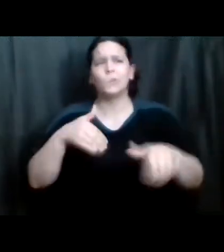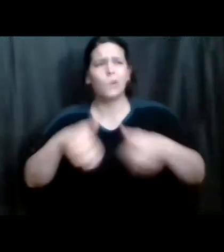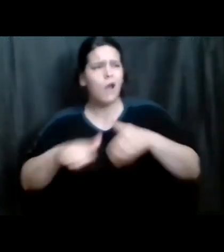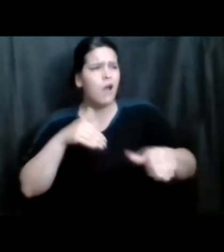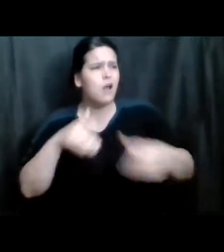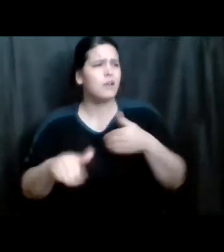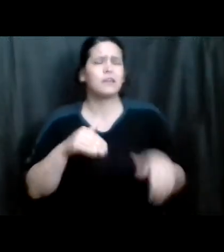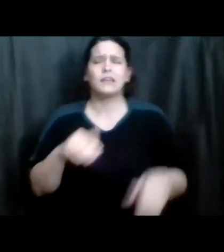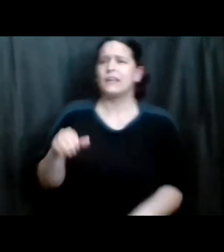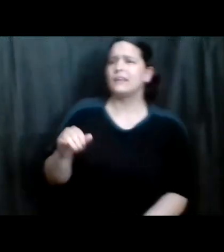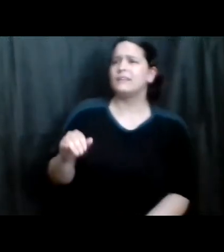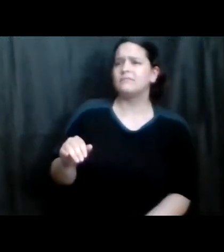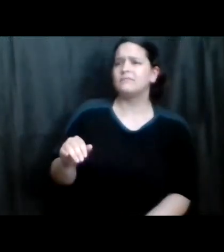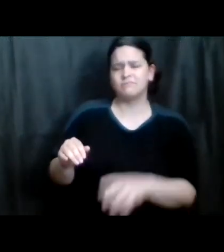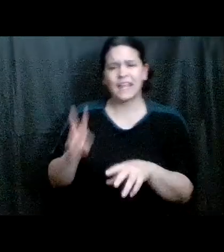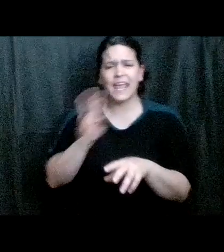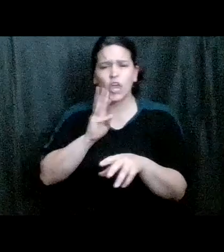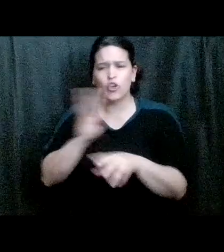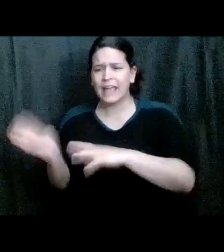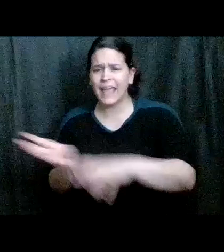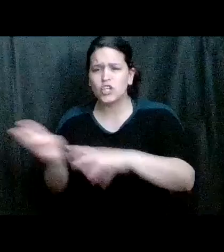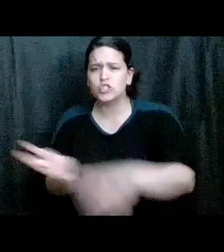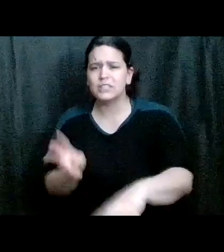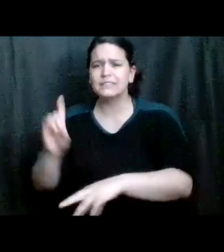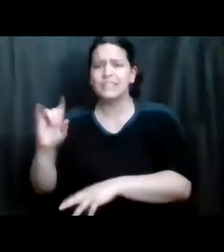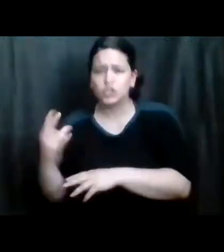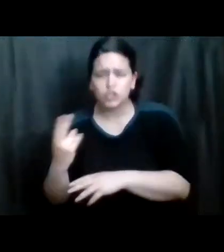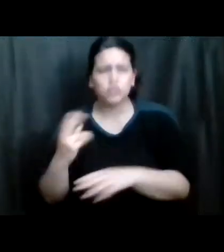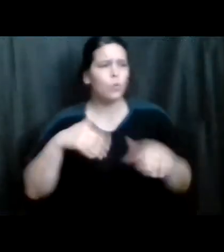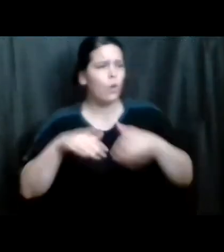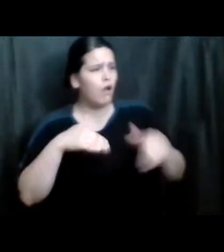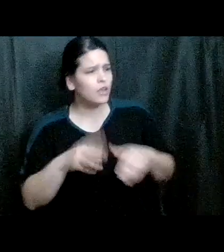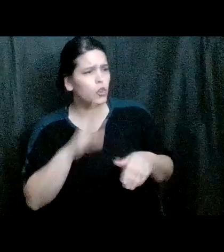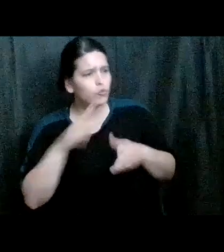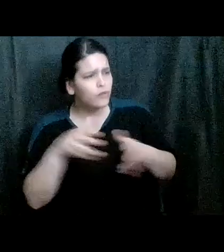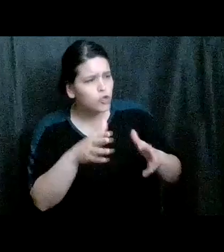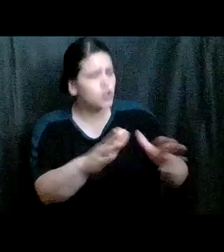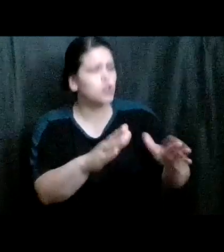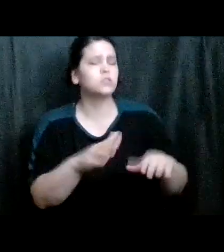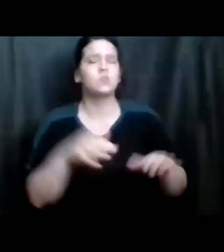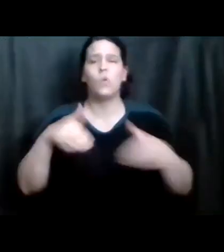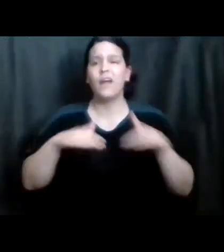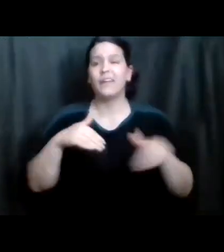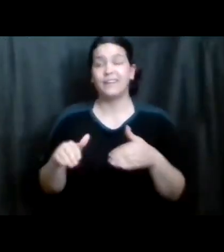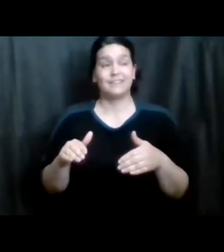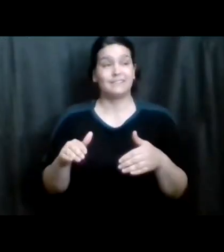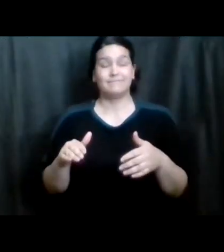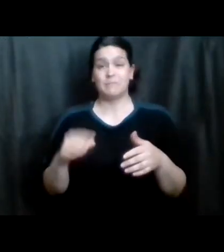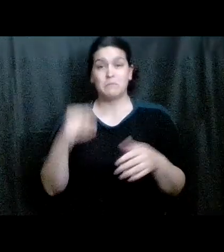walking the rivers, going to the gardens. We've got a big community garden in Española